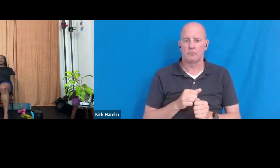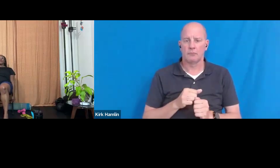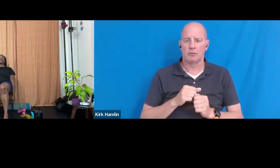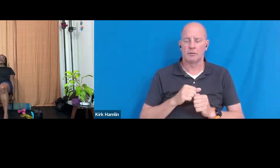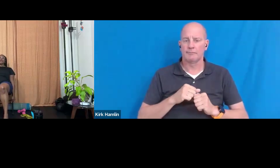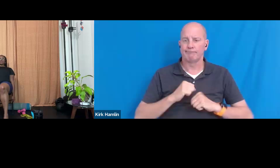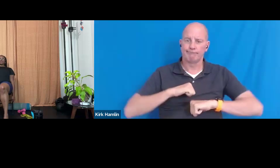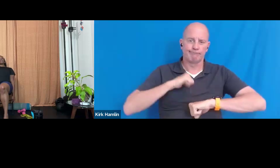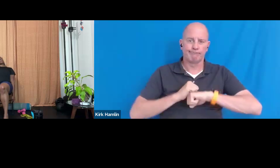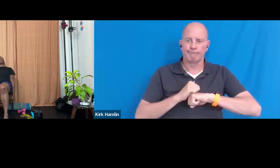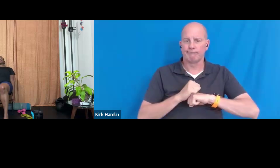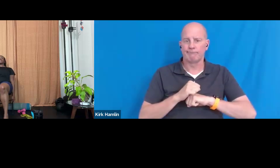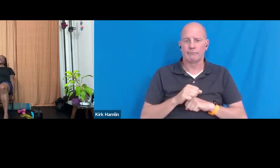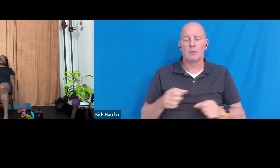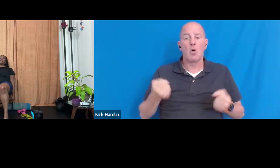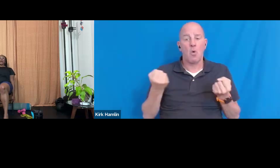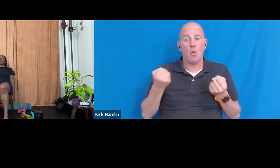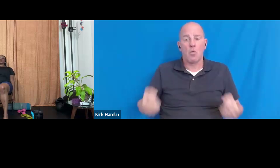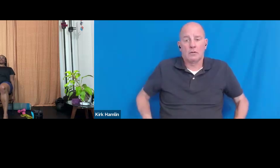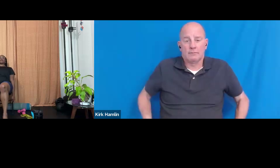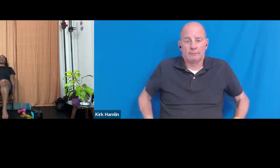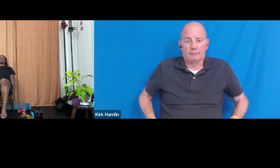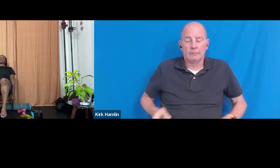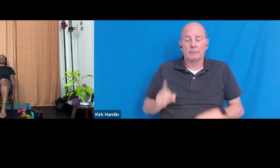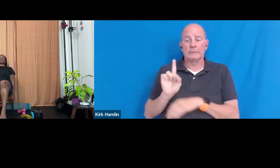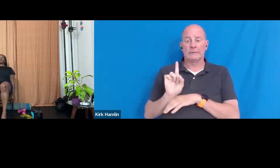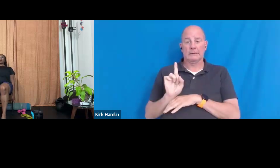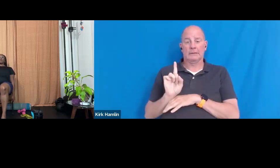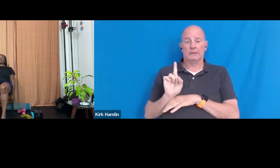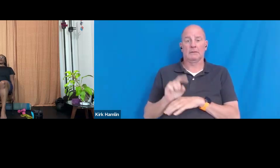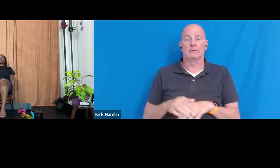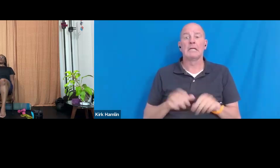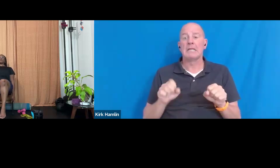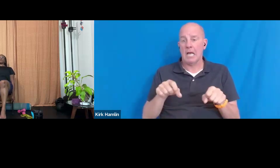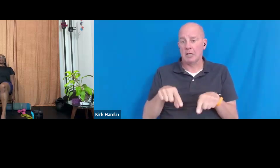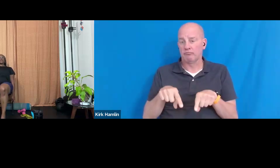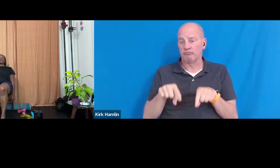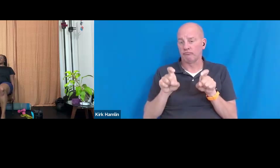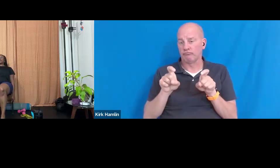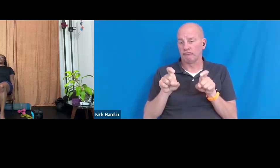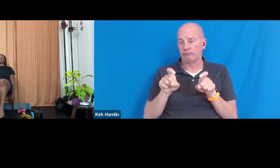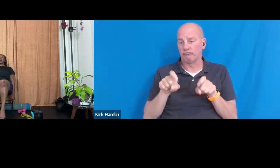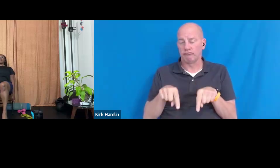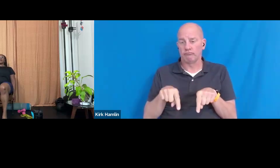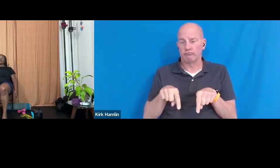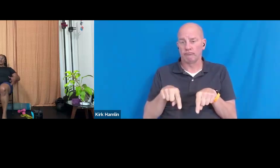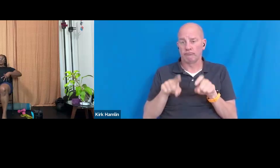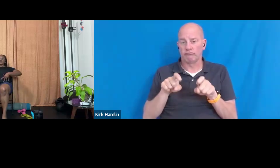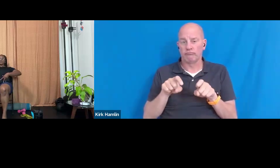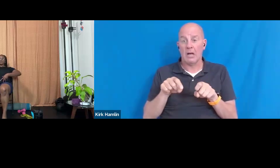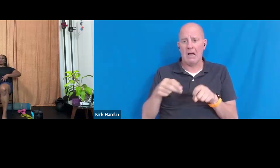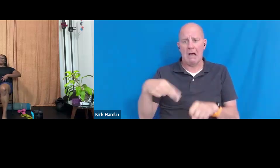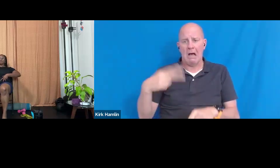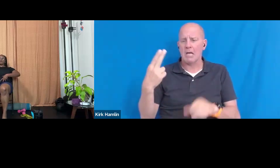oomph. So hang on to the chair, lean on the back of it, and you can do heels off the ground. Don't care about the height,